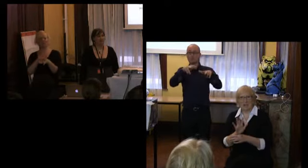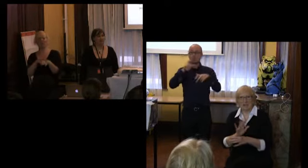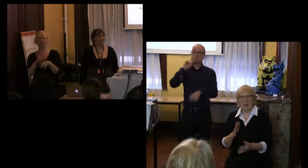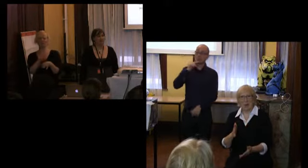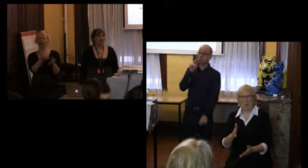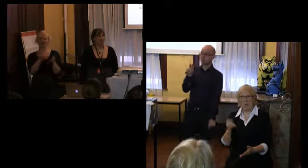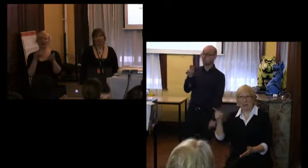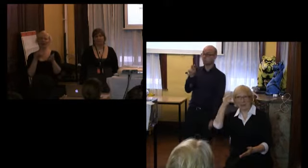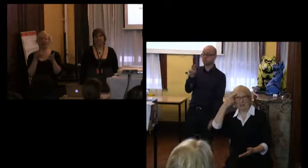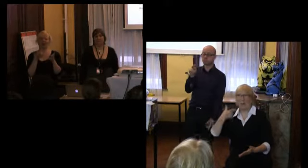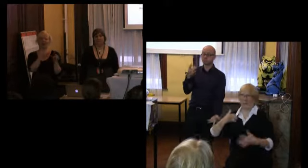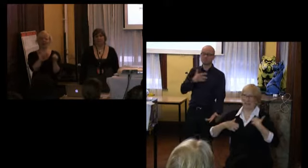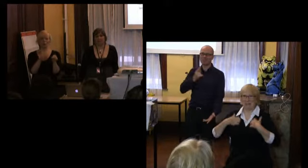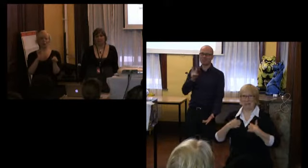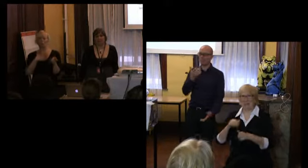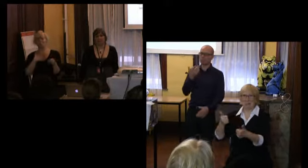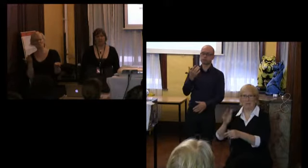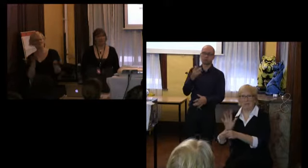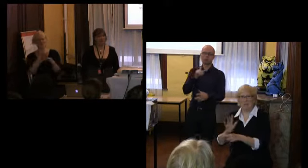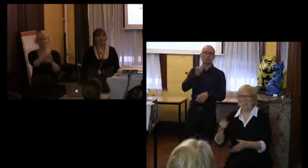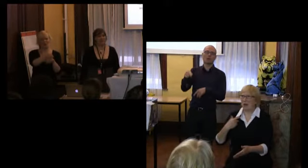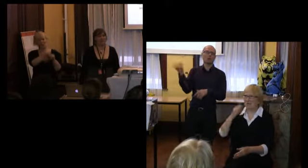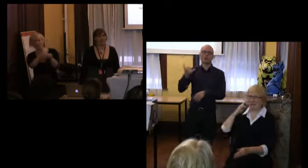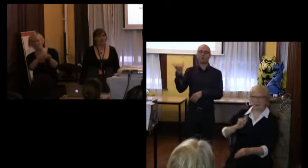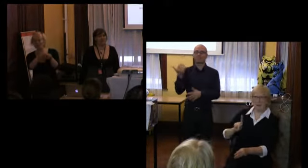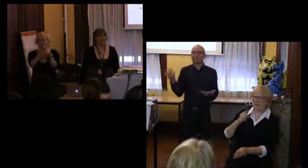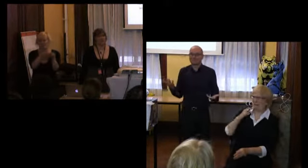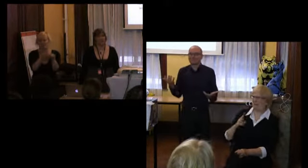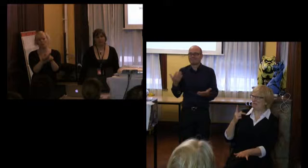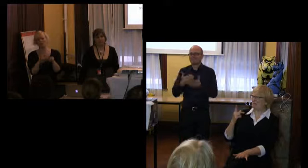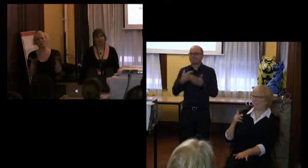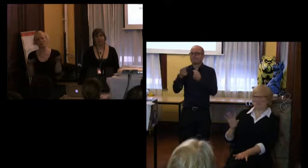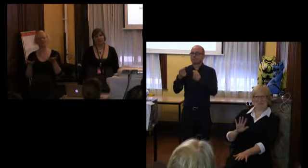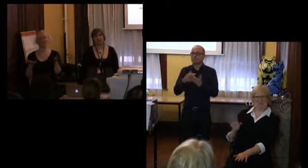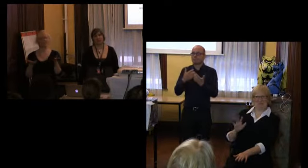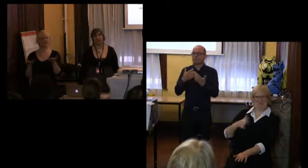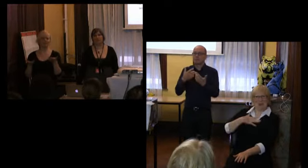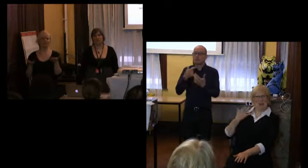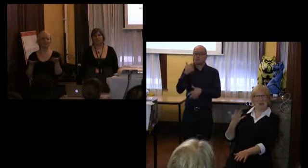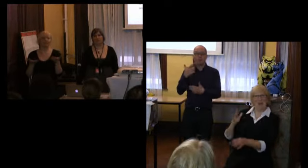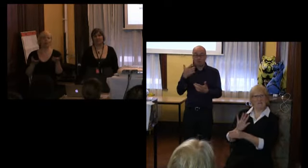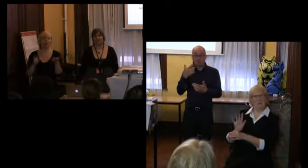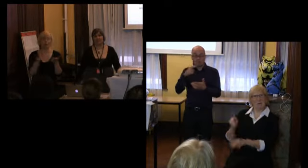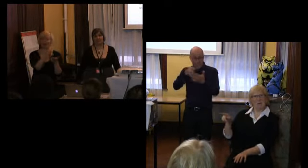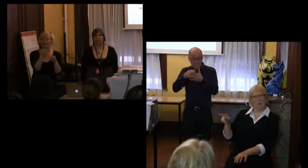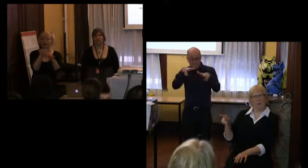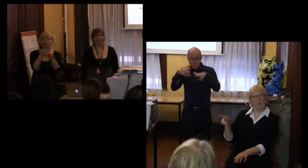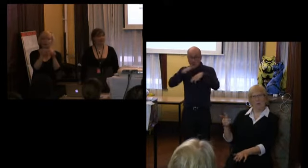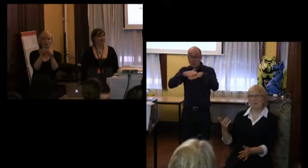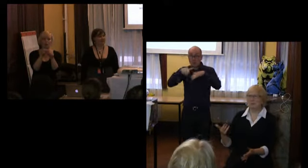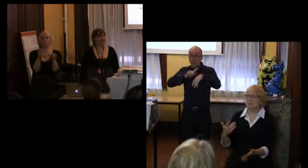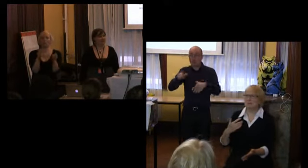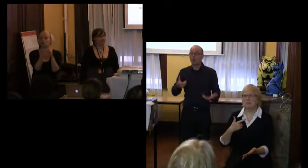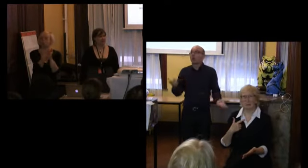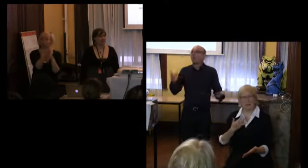are not interesting and don't come, the main worry is that museums stop producing videos to be accessible, and that would